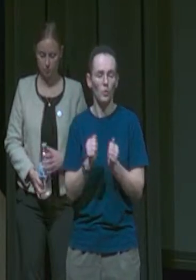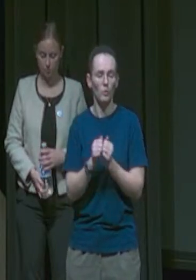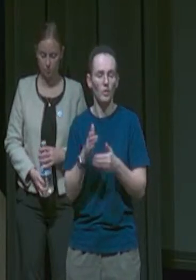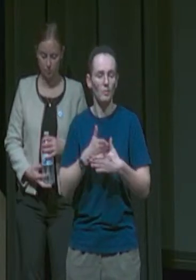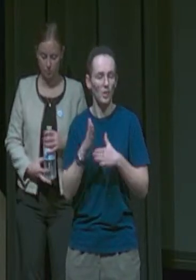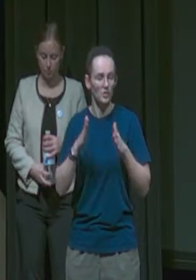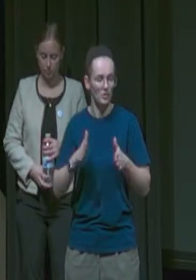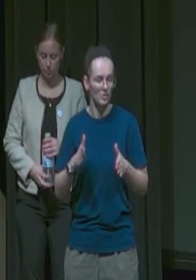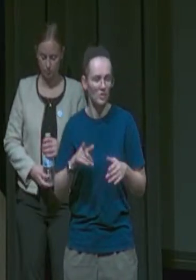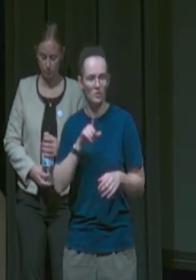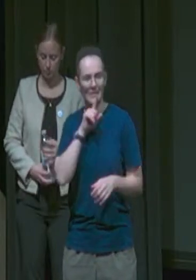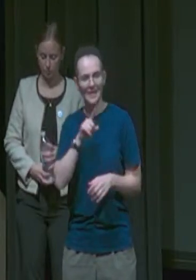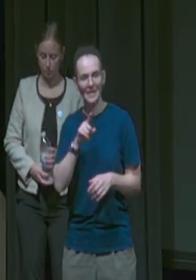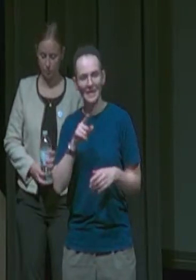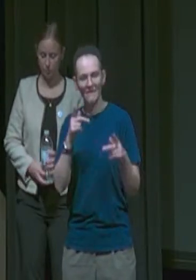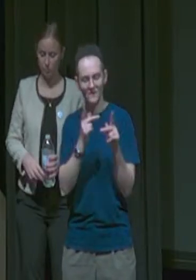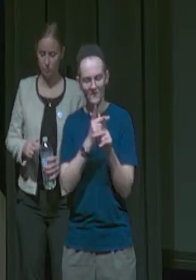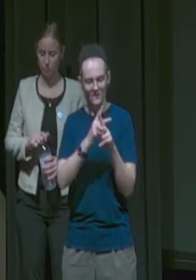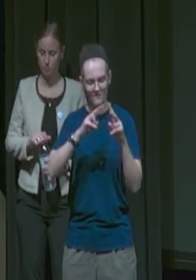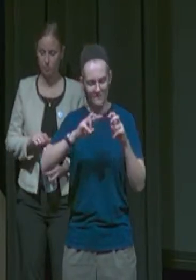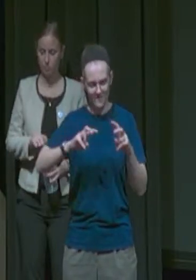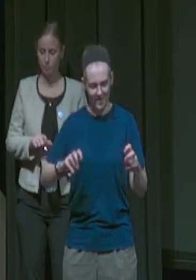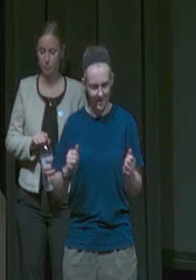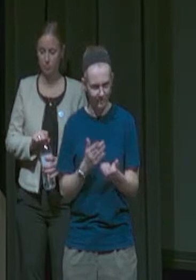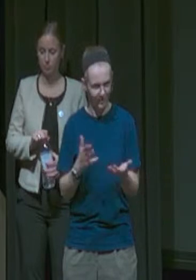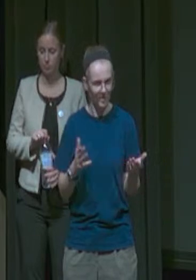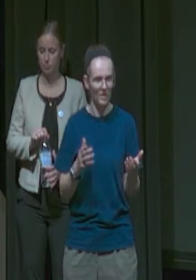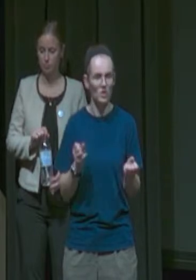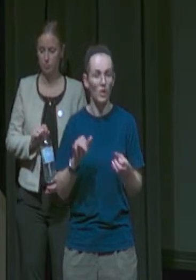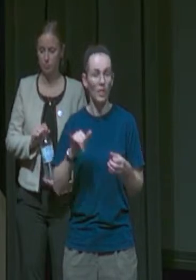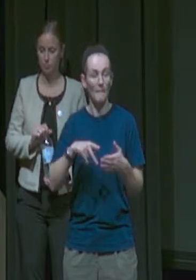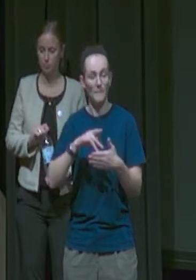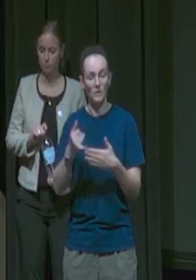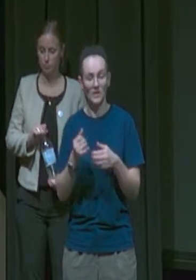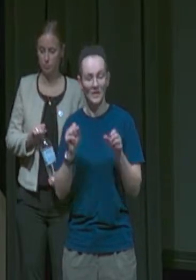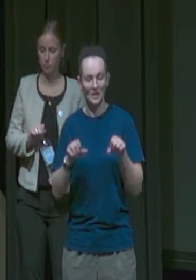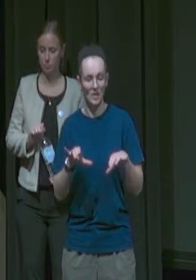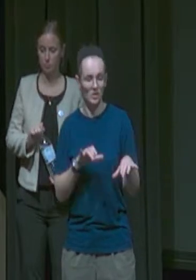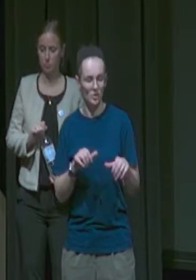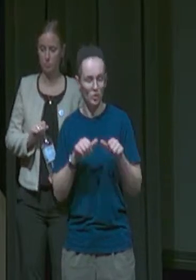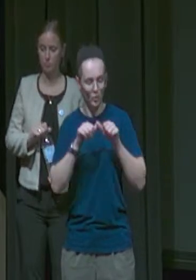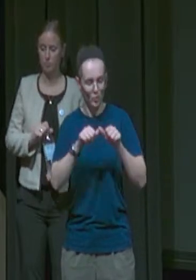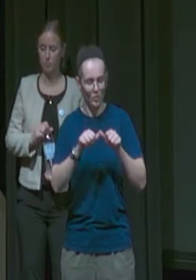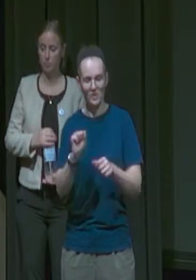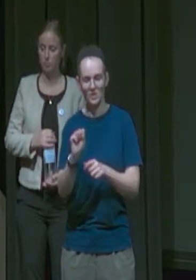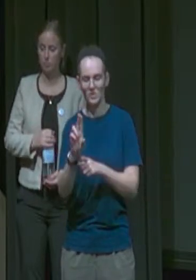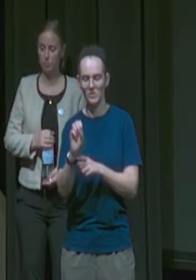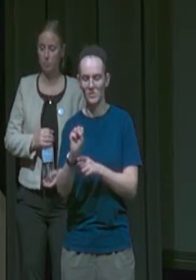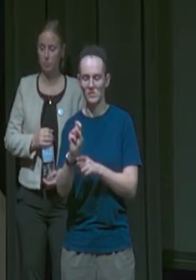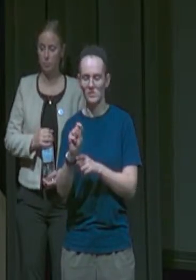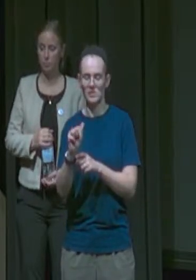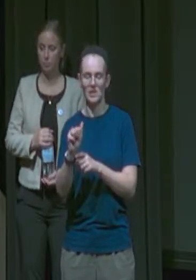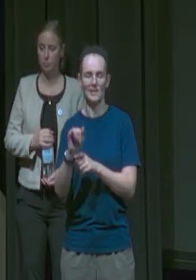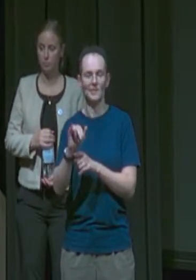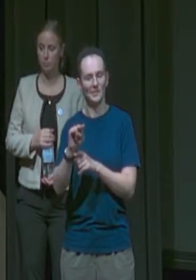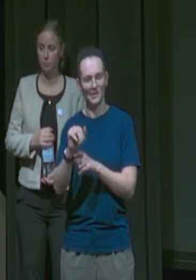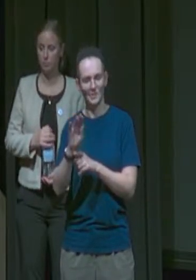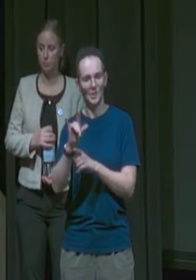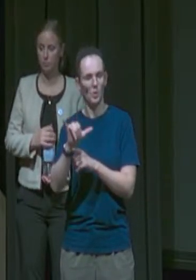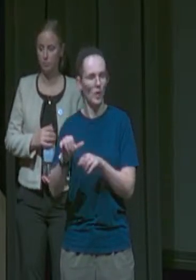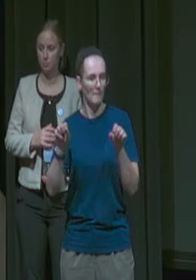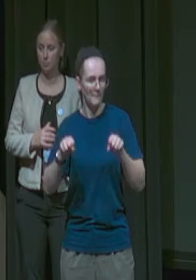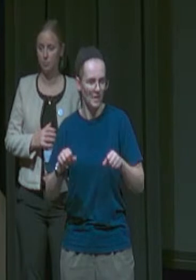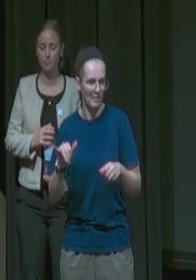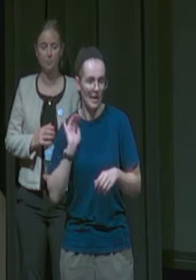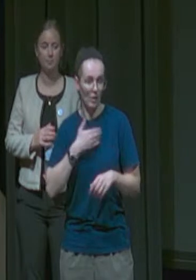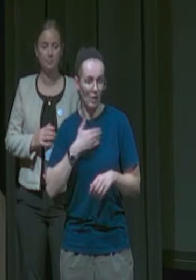really figure things out, and so that this project can be done as sustainably as possible in our park. So